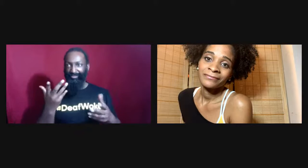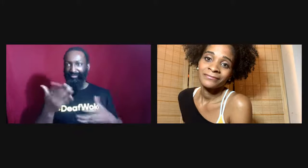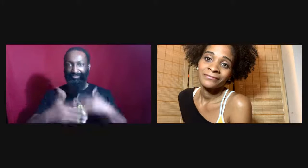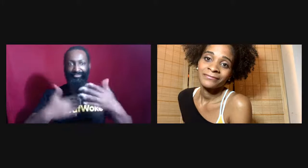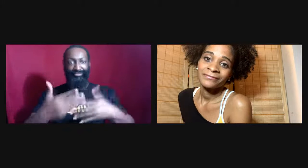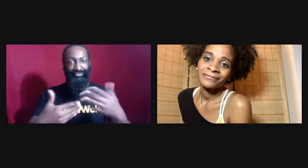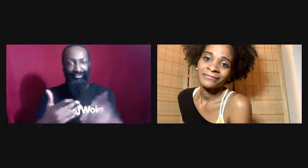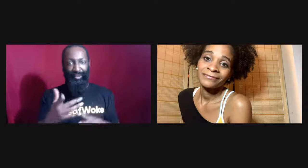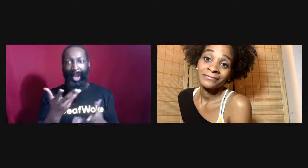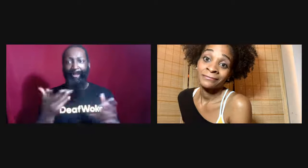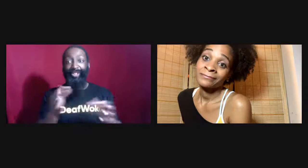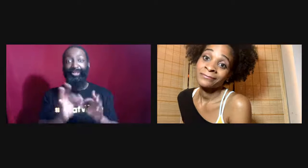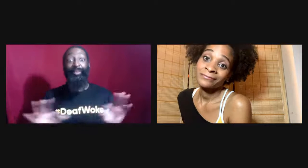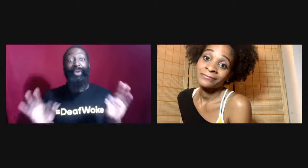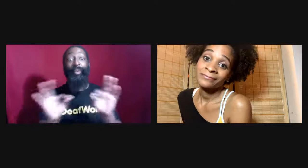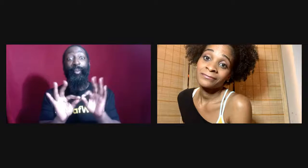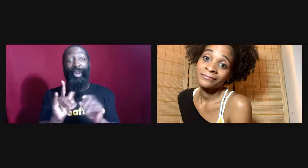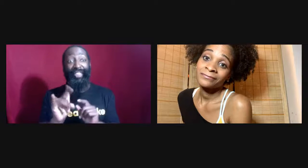worth.